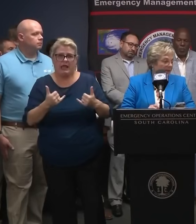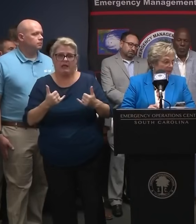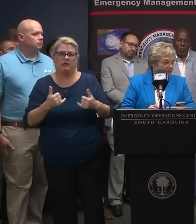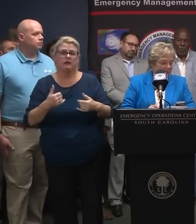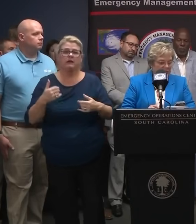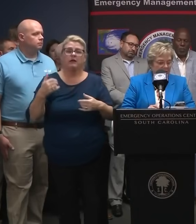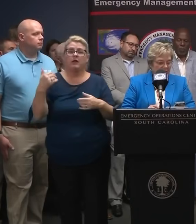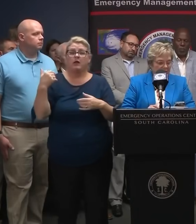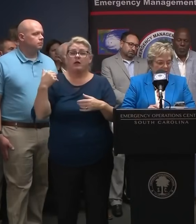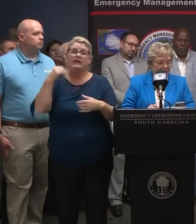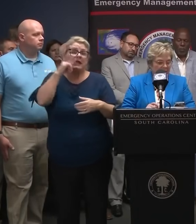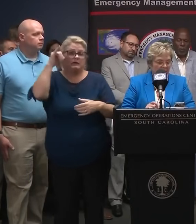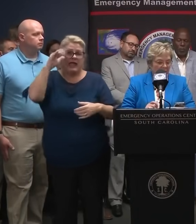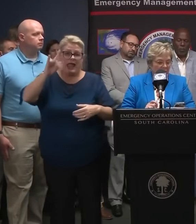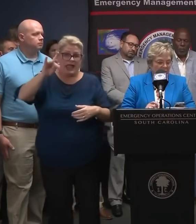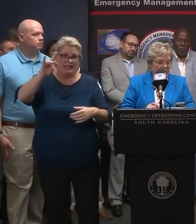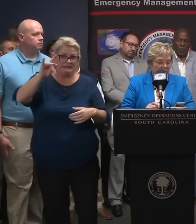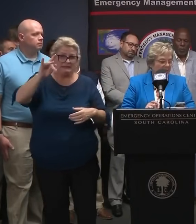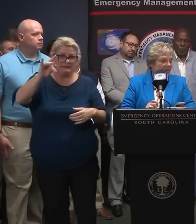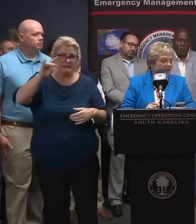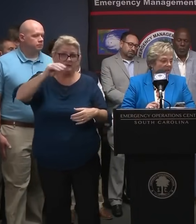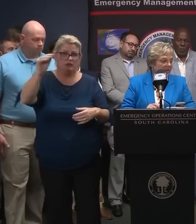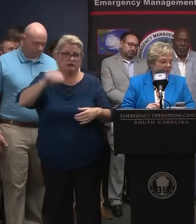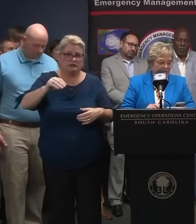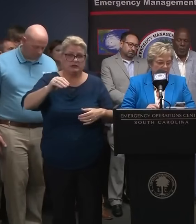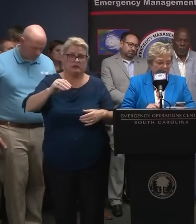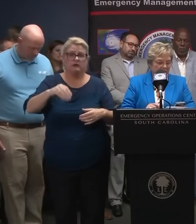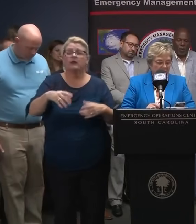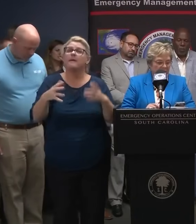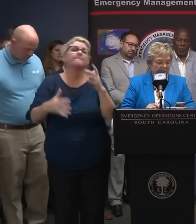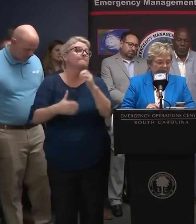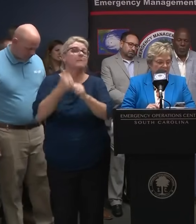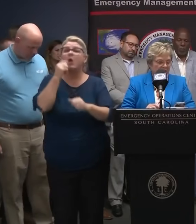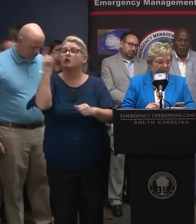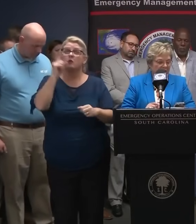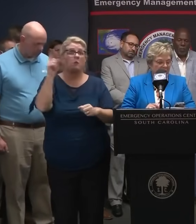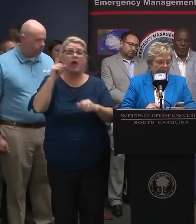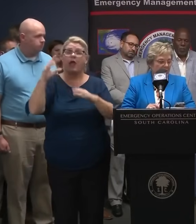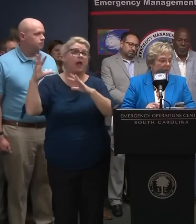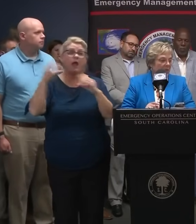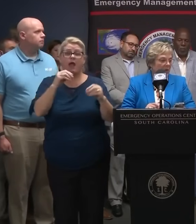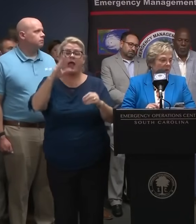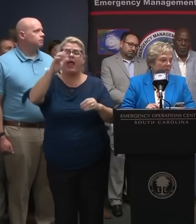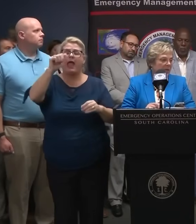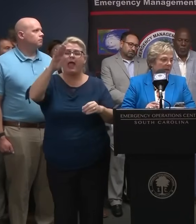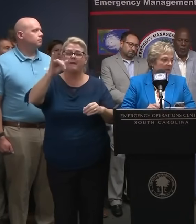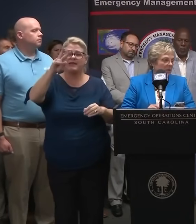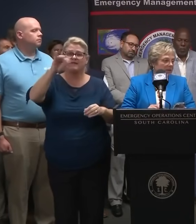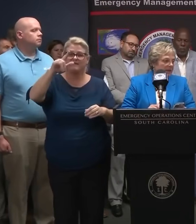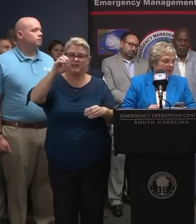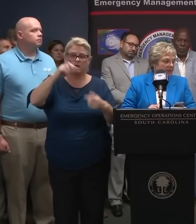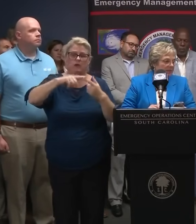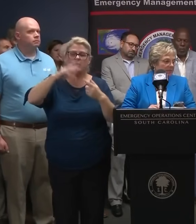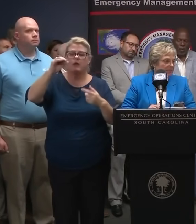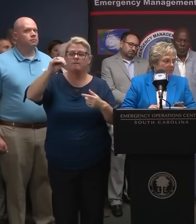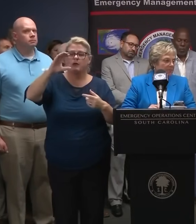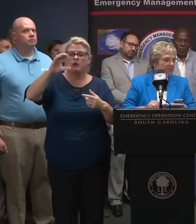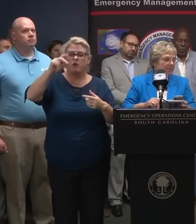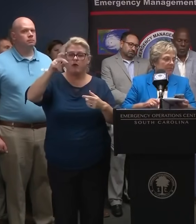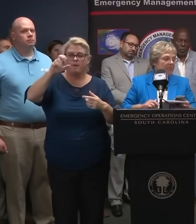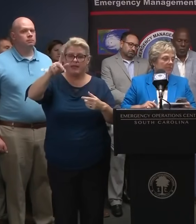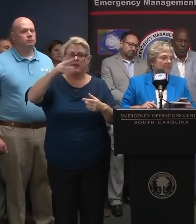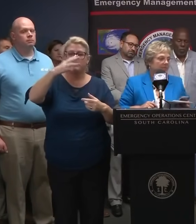down from 18% yesterday, with the highest concentration of those outages in Abbeville, McCormick, and Lawrence counties.